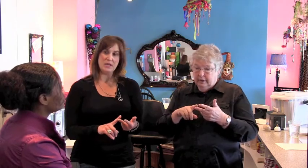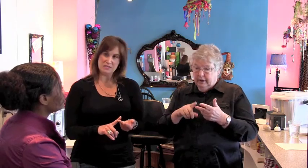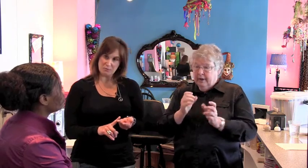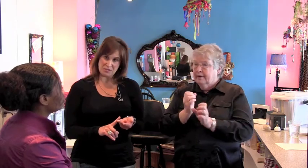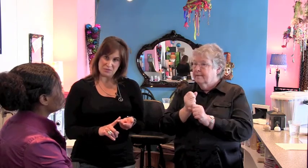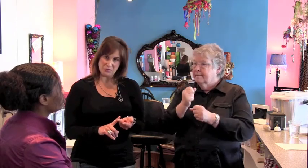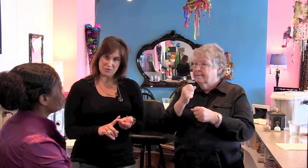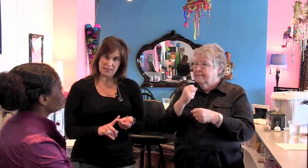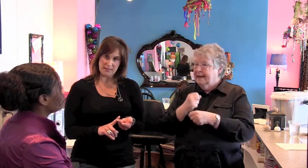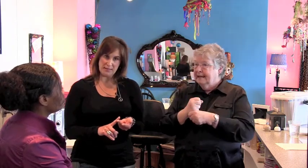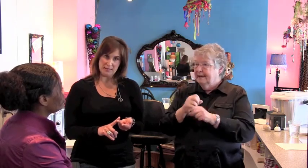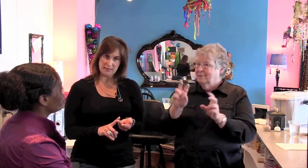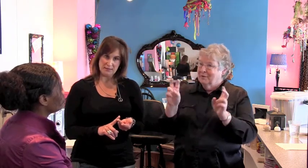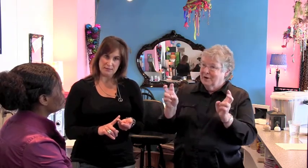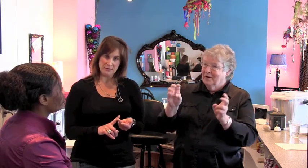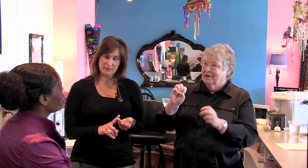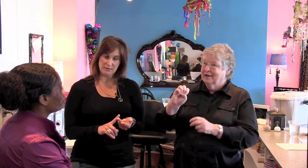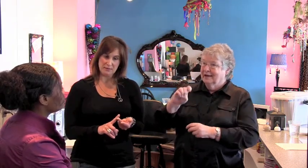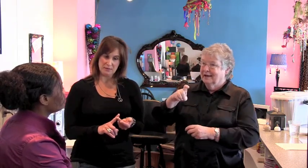making an espresso drink,